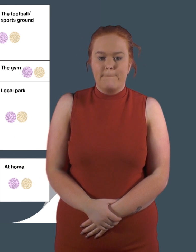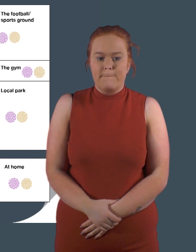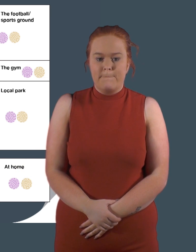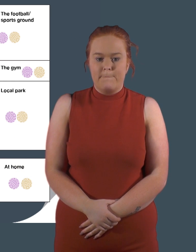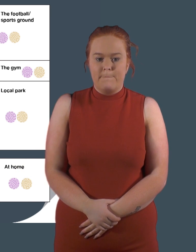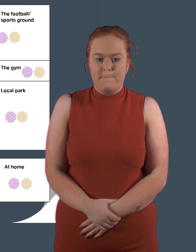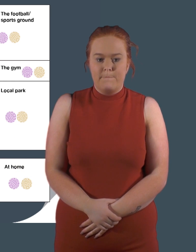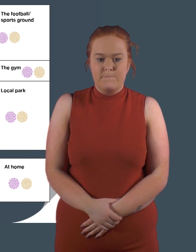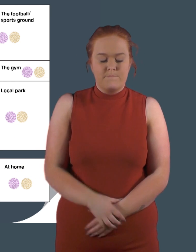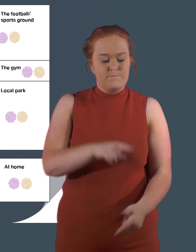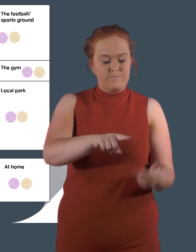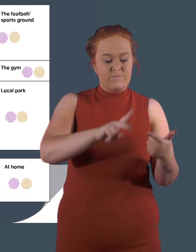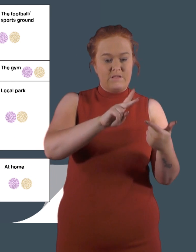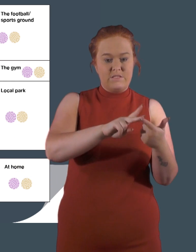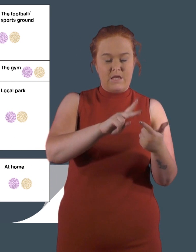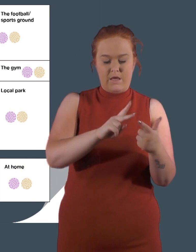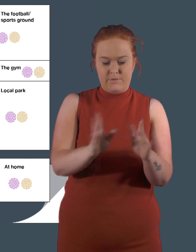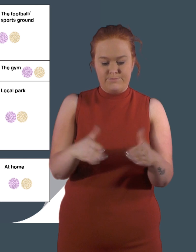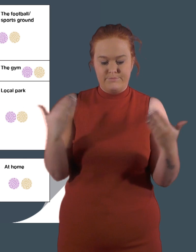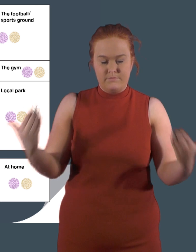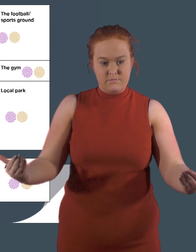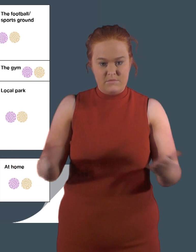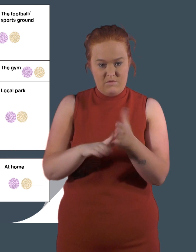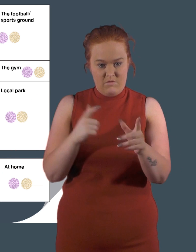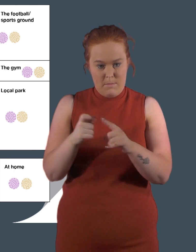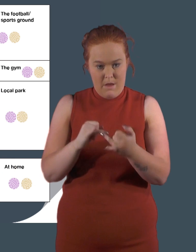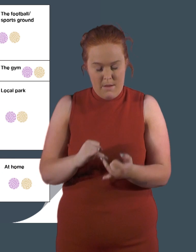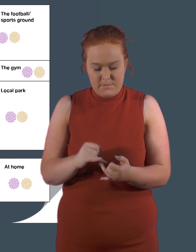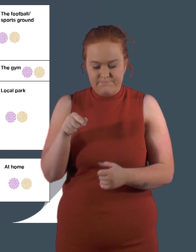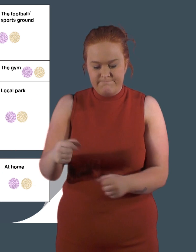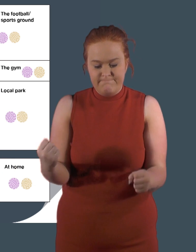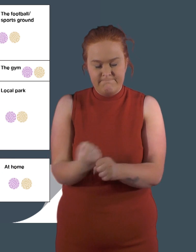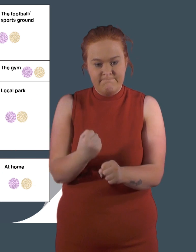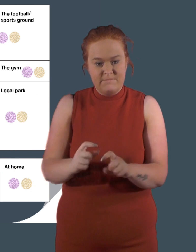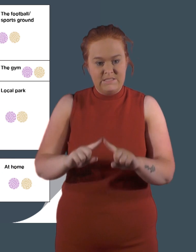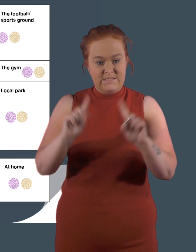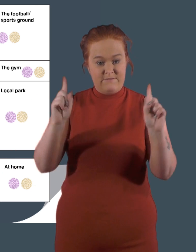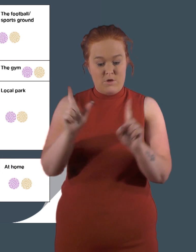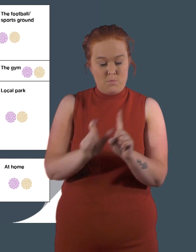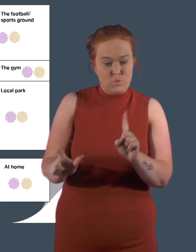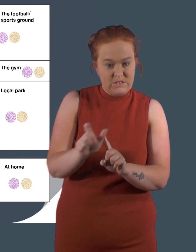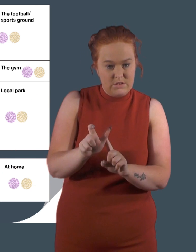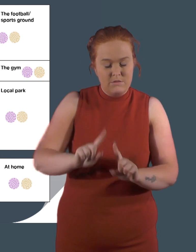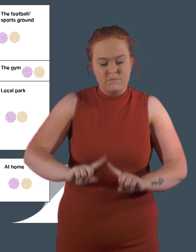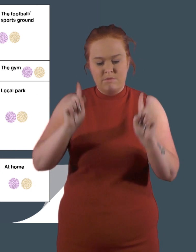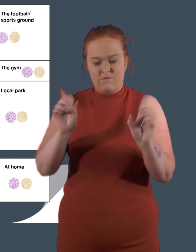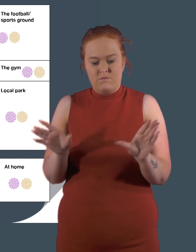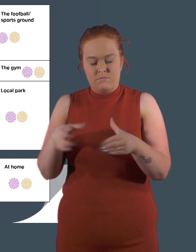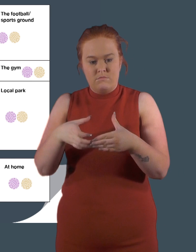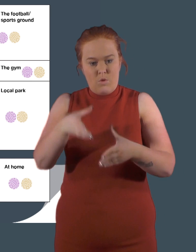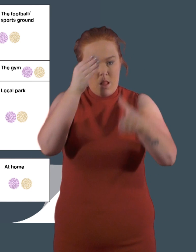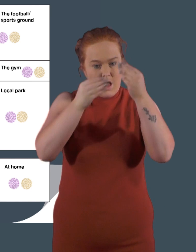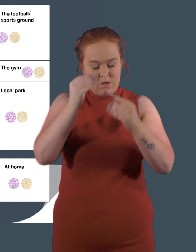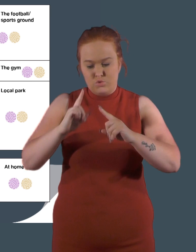been marked by both the learner and the tutor. We think it's possible that what happened here was the tutor was making